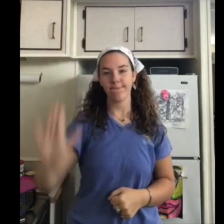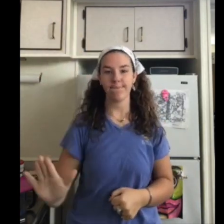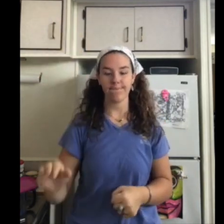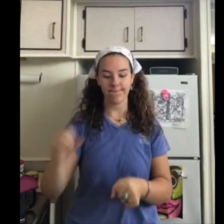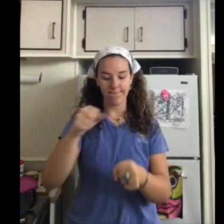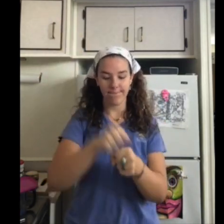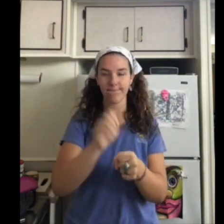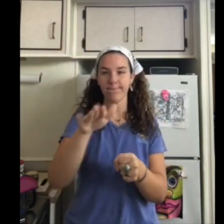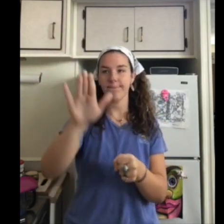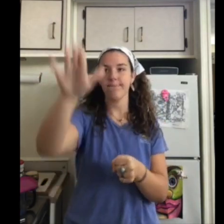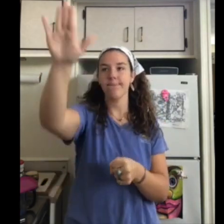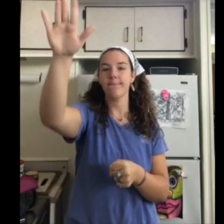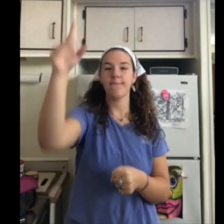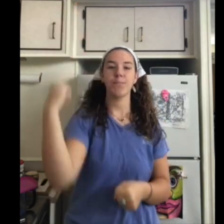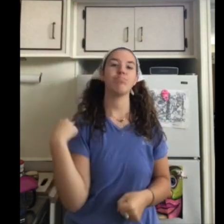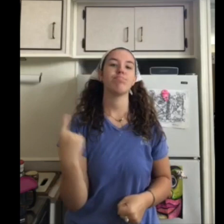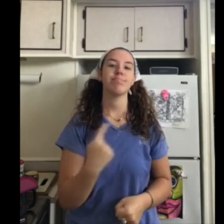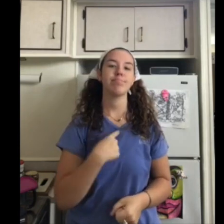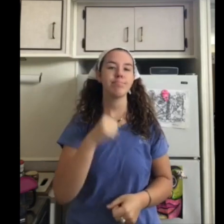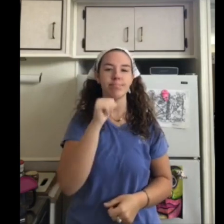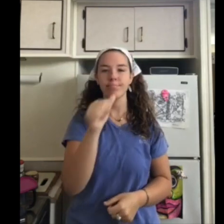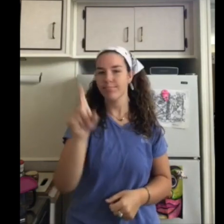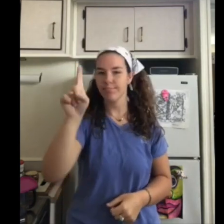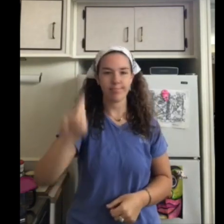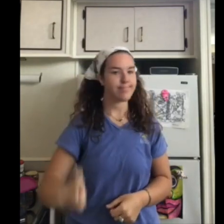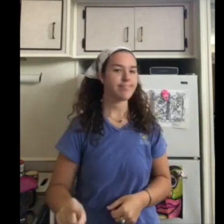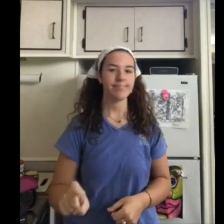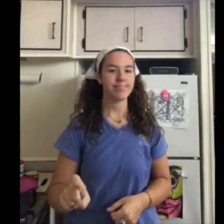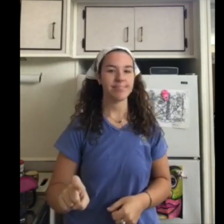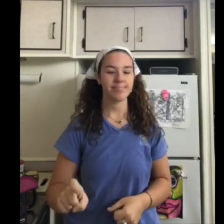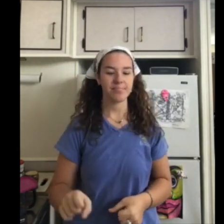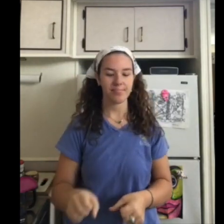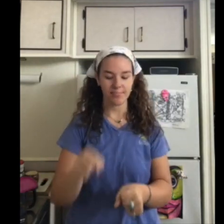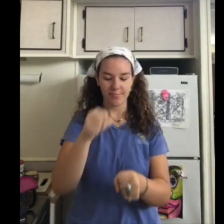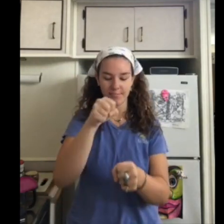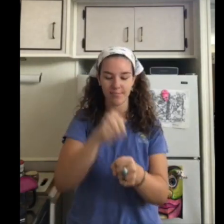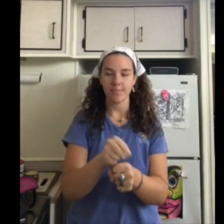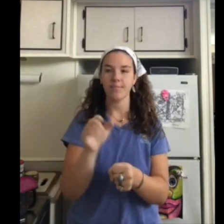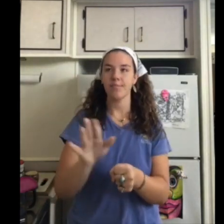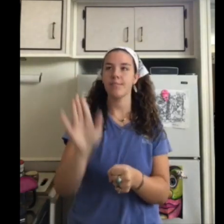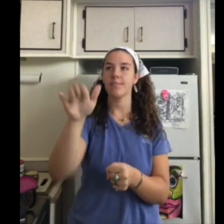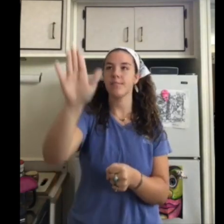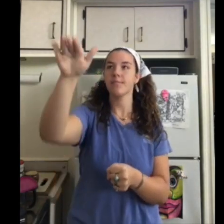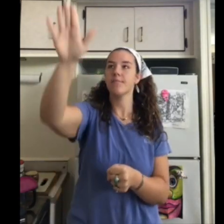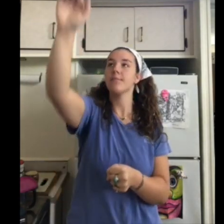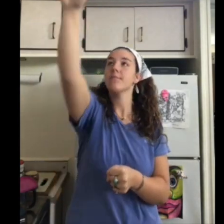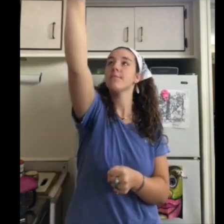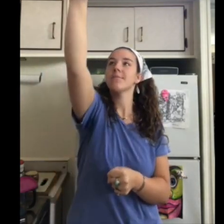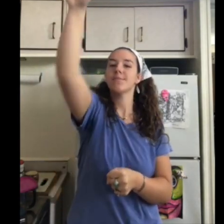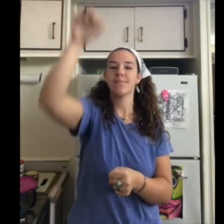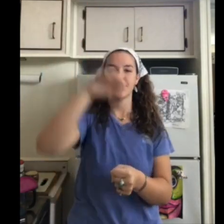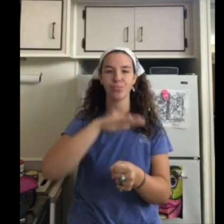Lord, we don't need another mountain. There are mountains